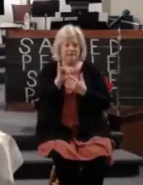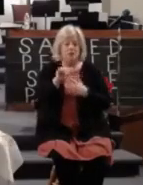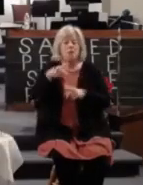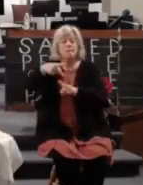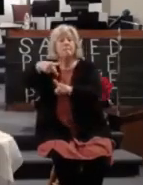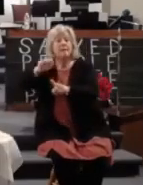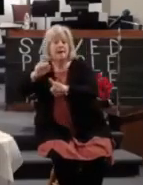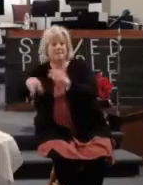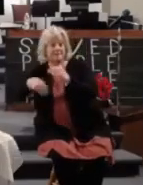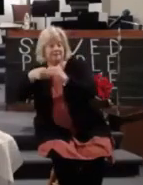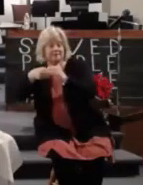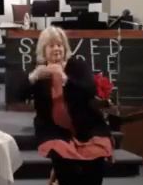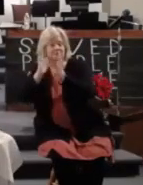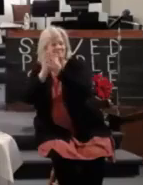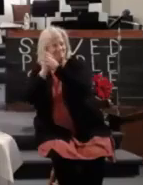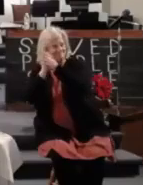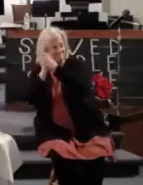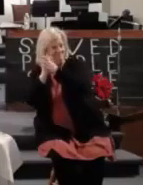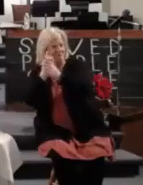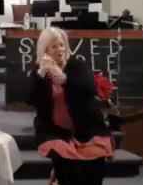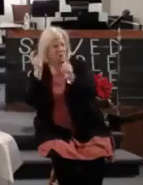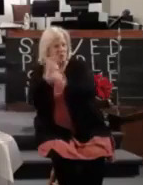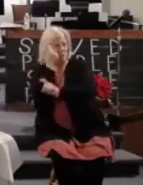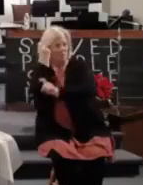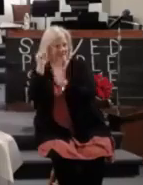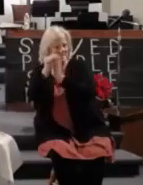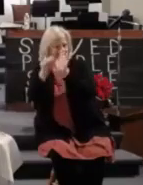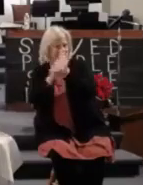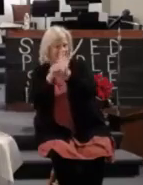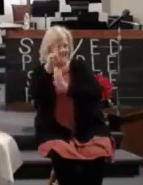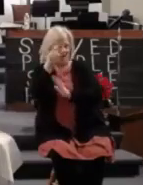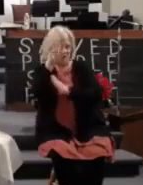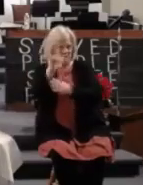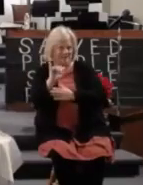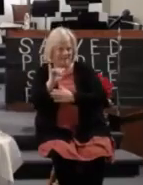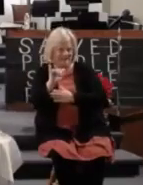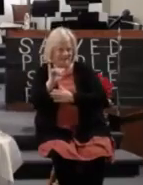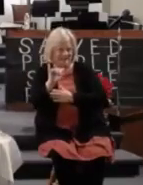P.S. Congratulations on winning the state lottery."